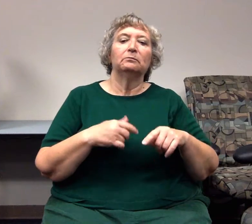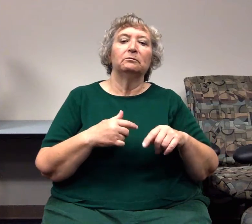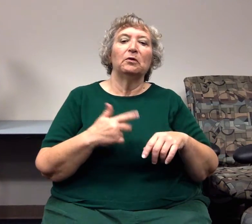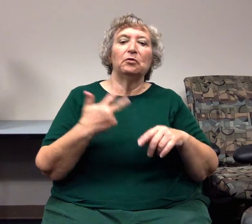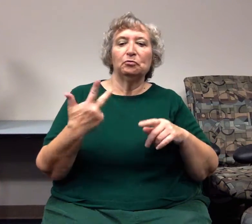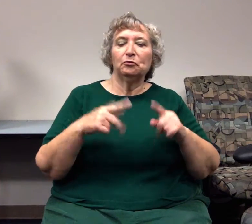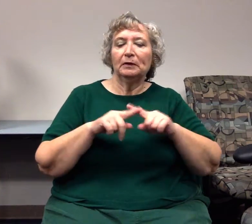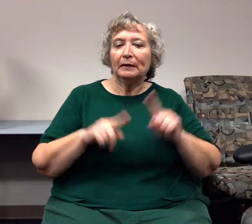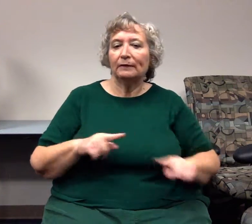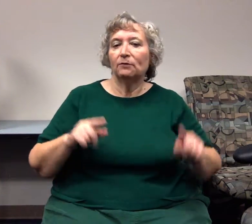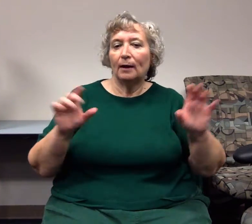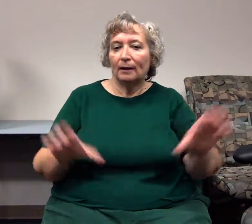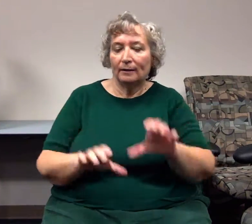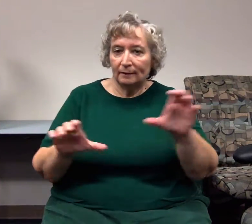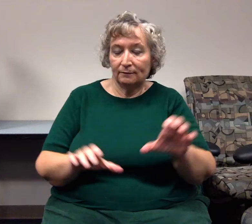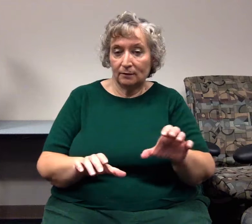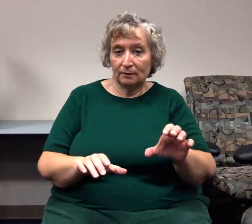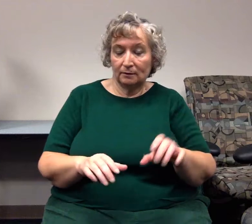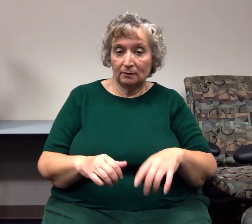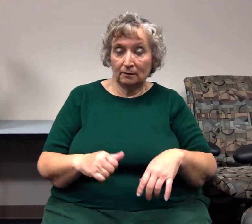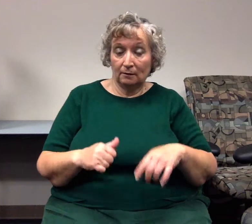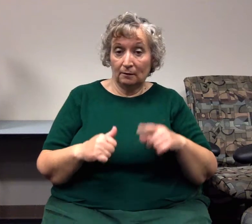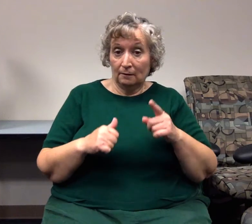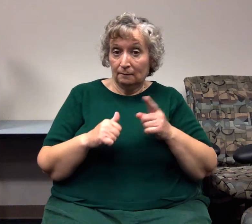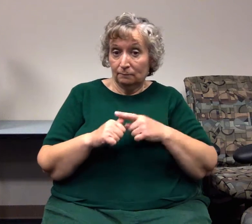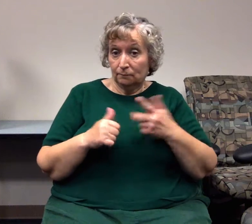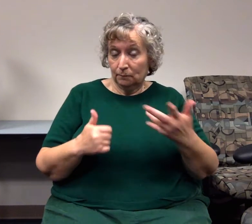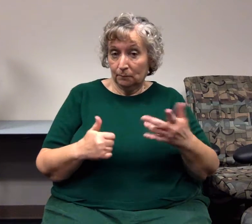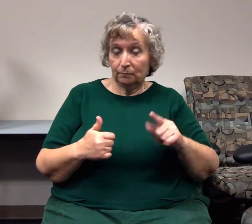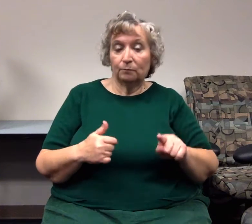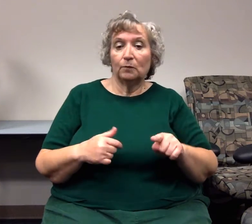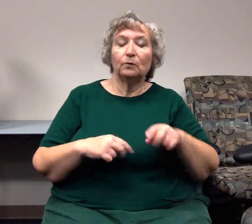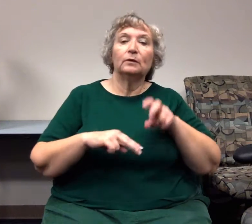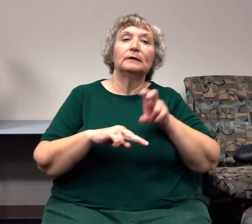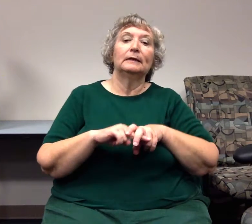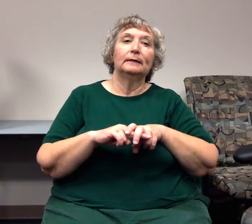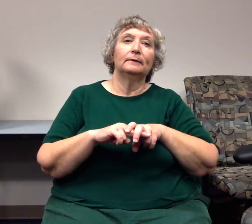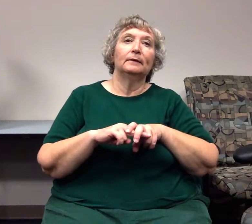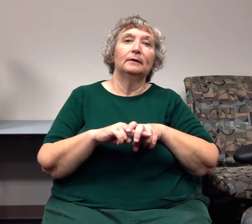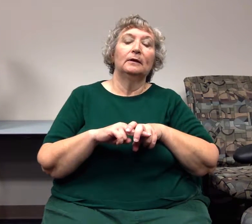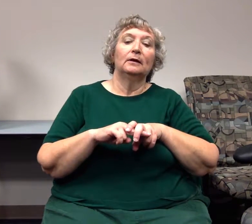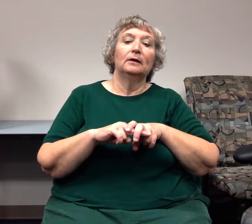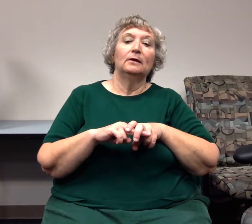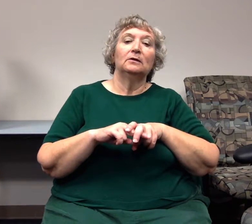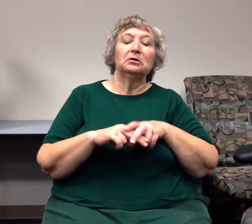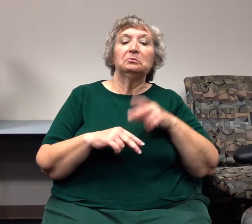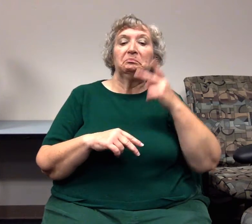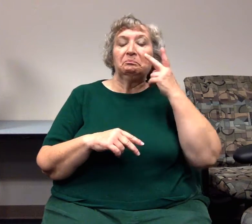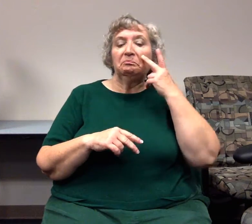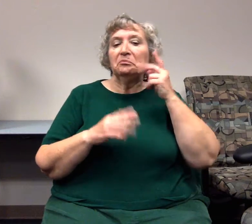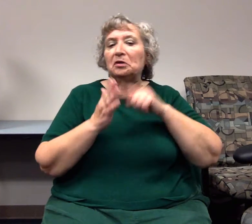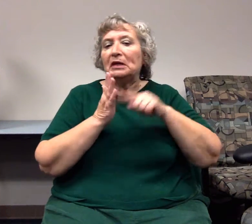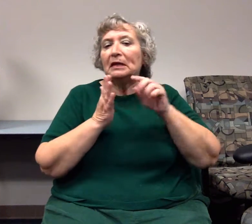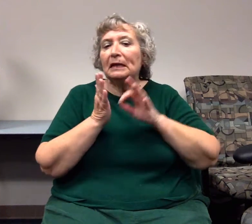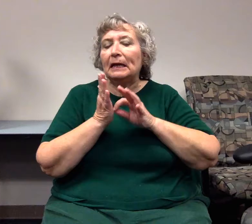minute to see how many times we breathe out, and we'll count those in 1 minute, and we'll put that on a